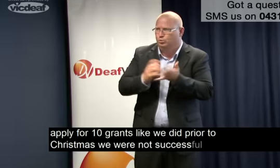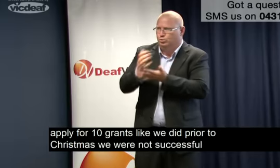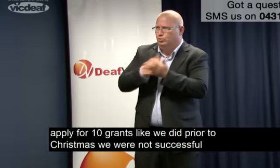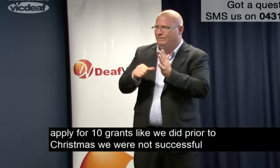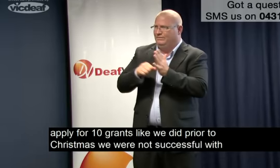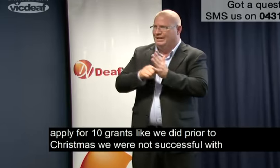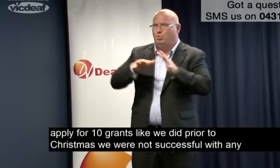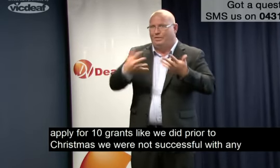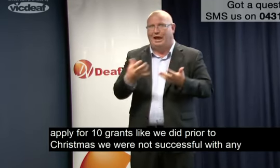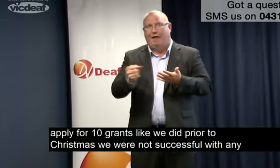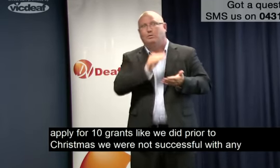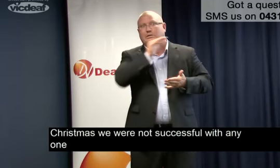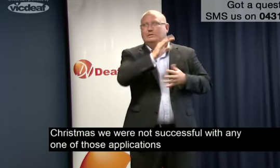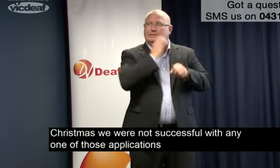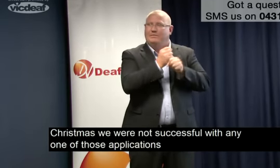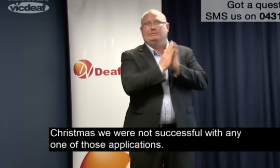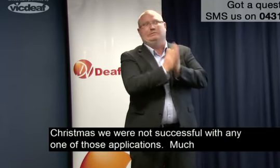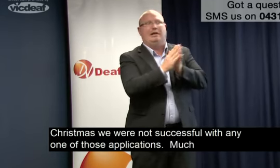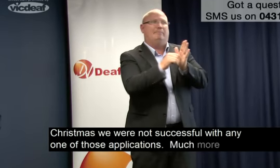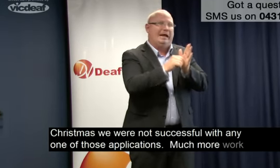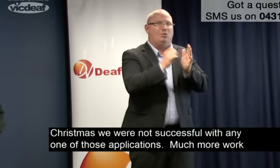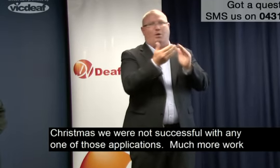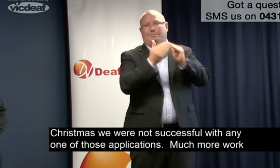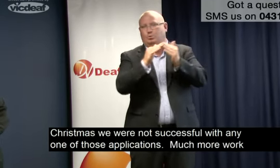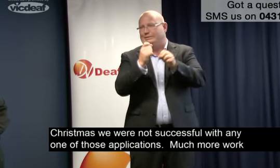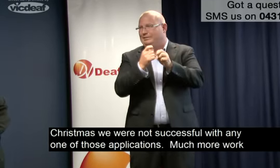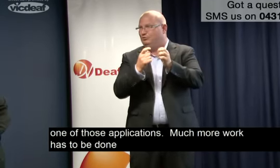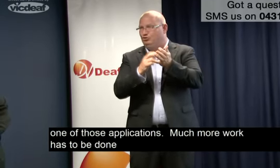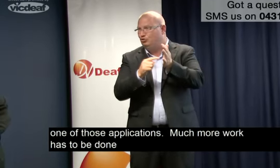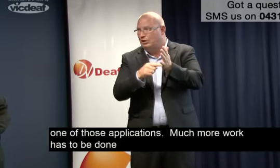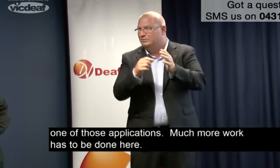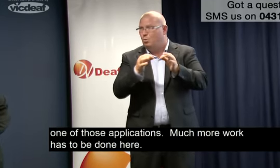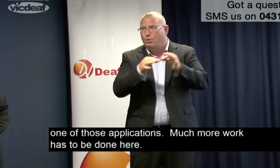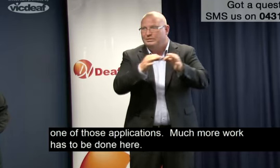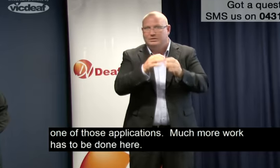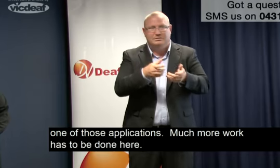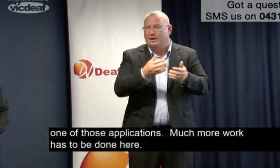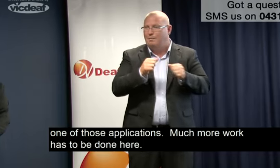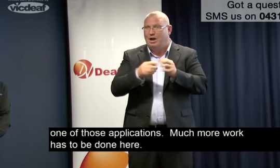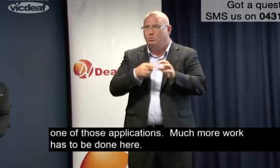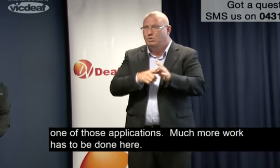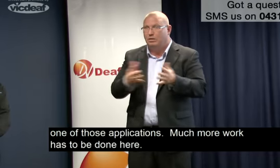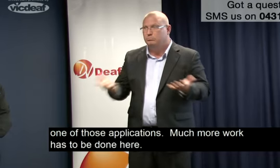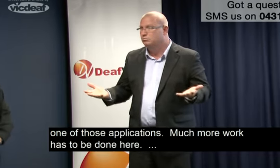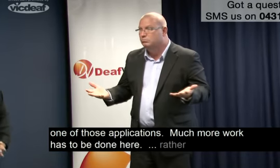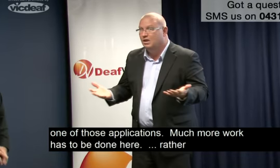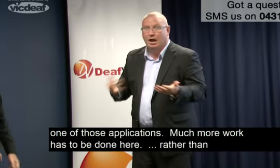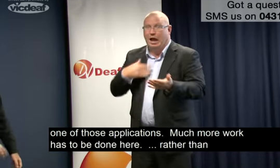know, is there a better way to fundraise rather than approaching government or community grant organisations? Does anybody